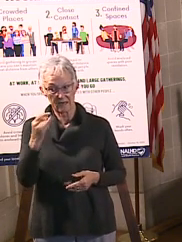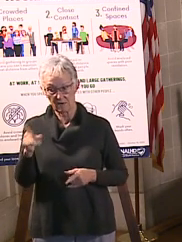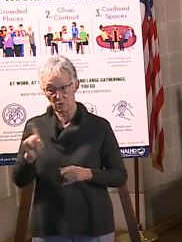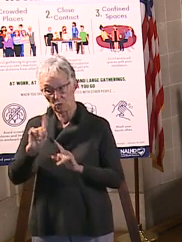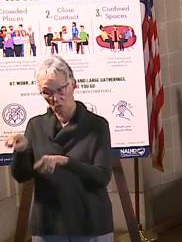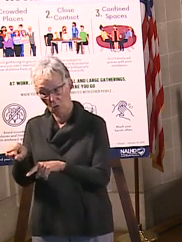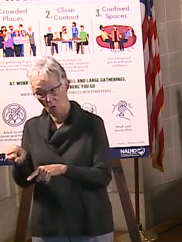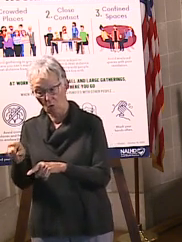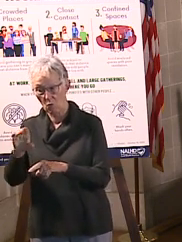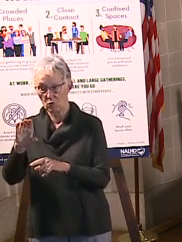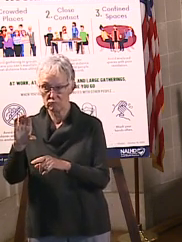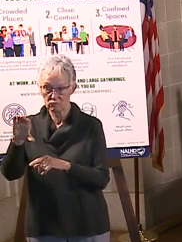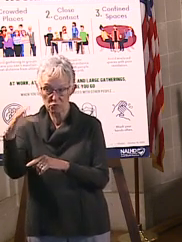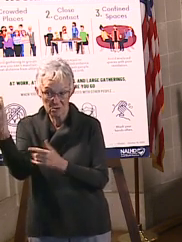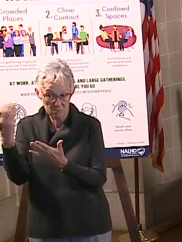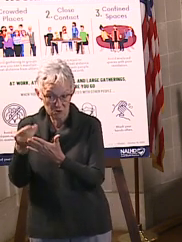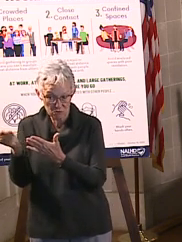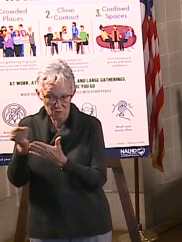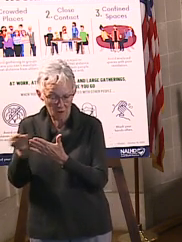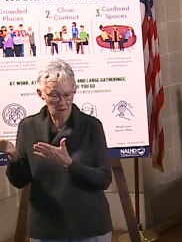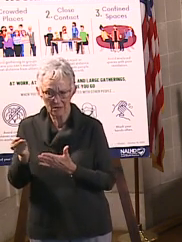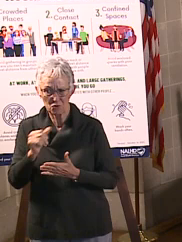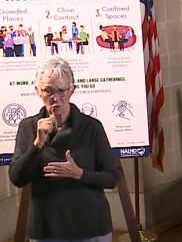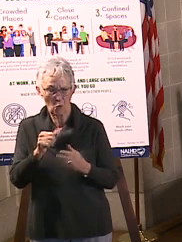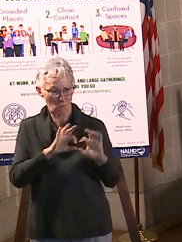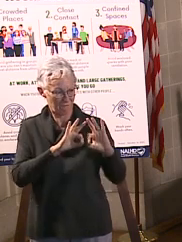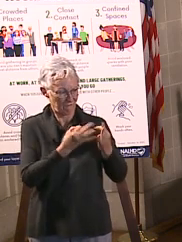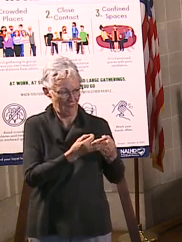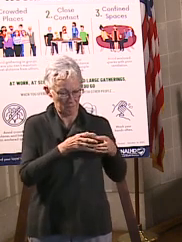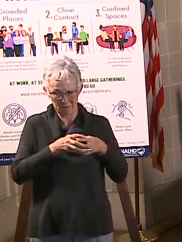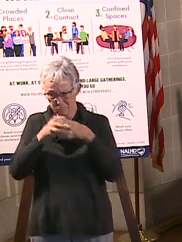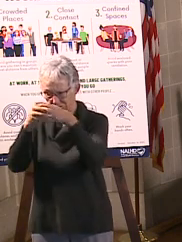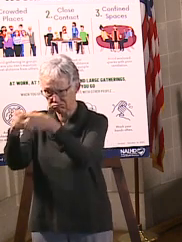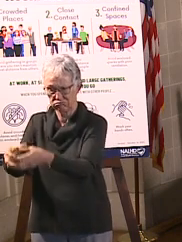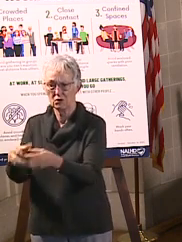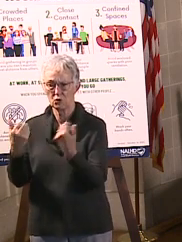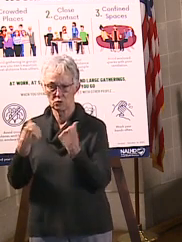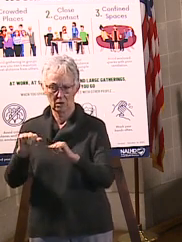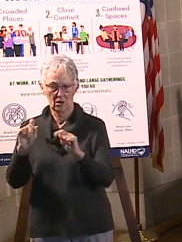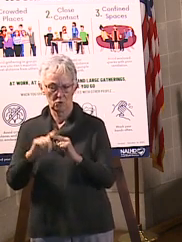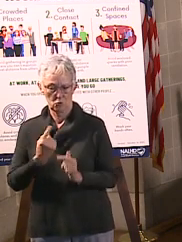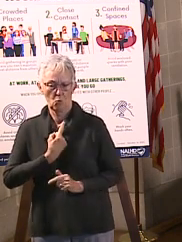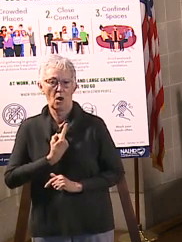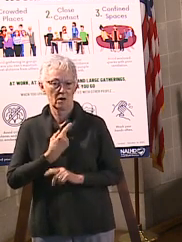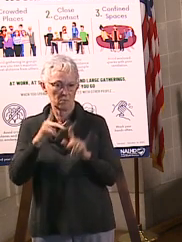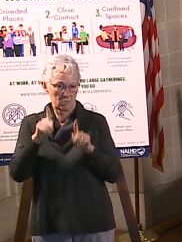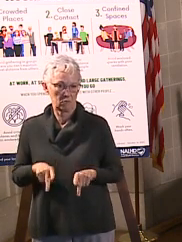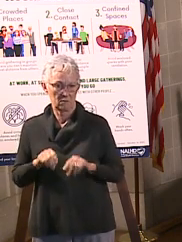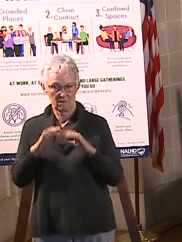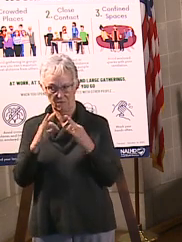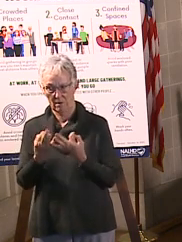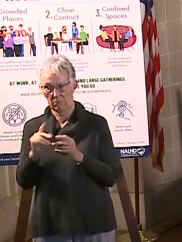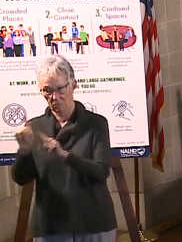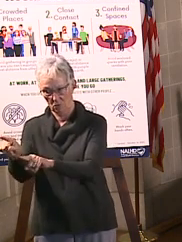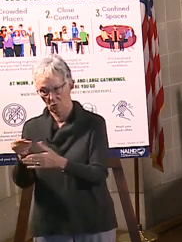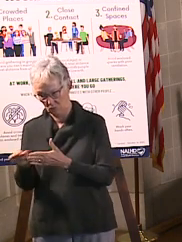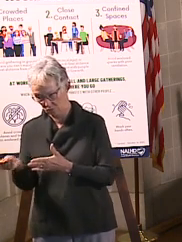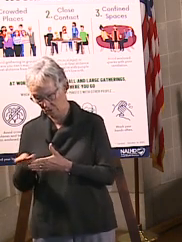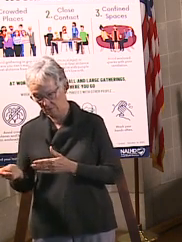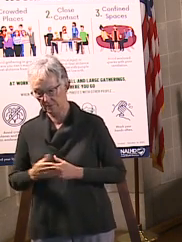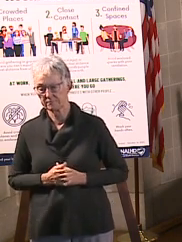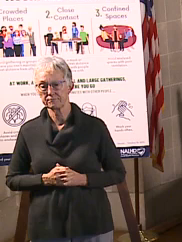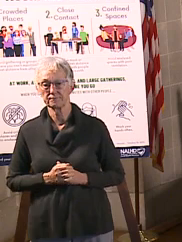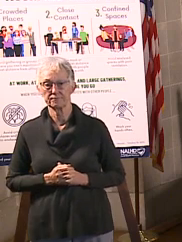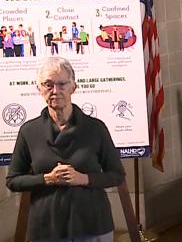go by yourself. Try to make sure we're reducing the number of people that are in those stores doing the holiday shopping. And of course, as we're thinking about